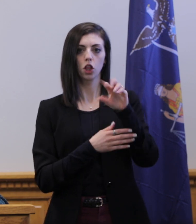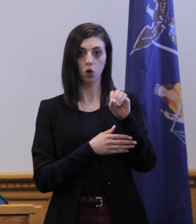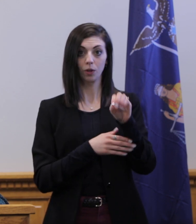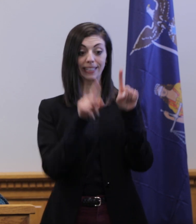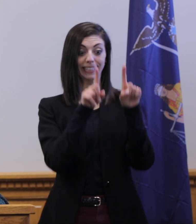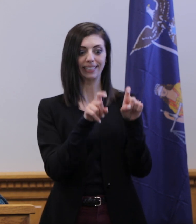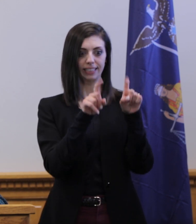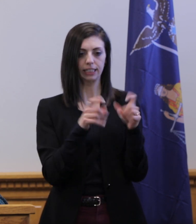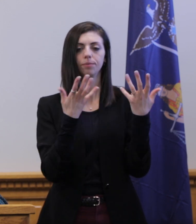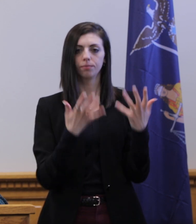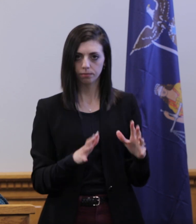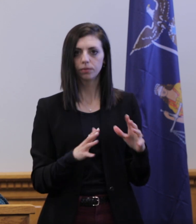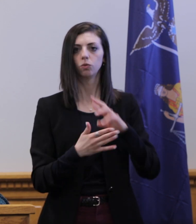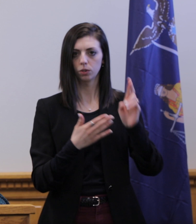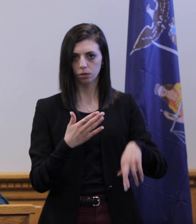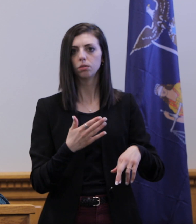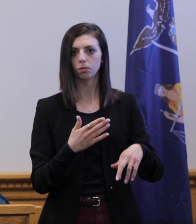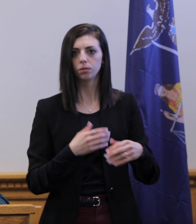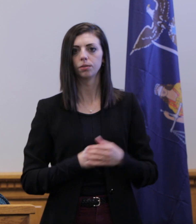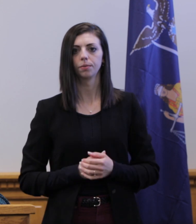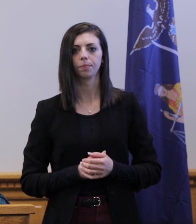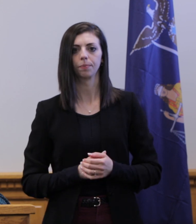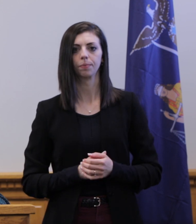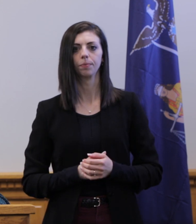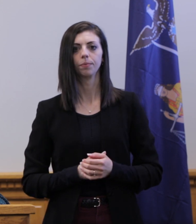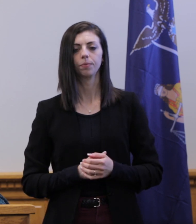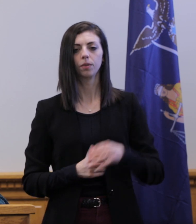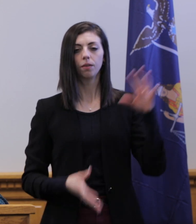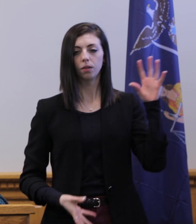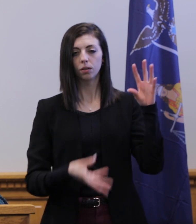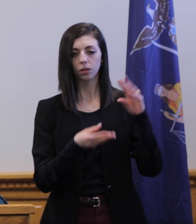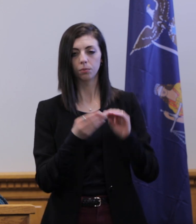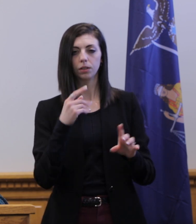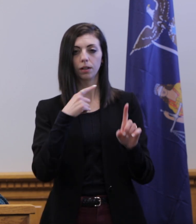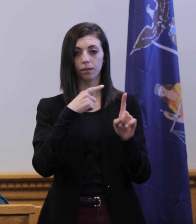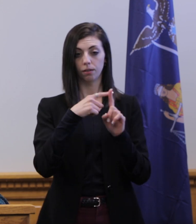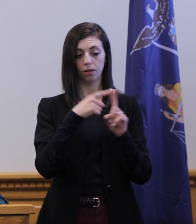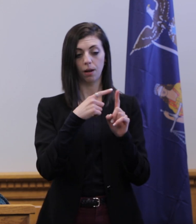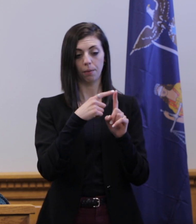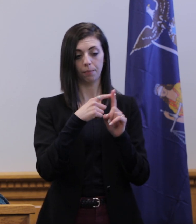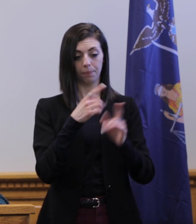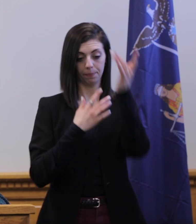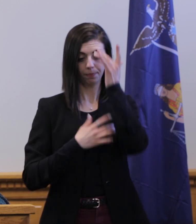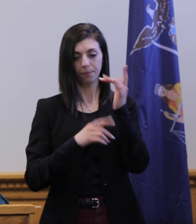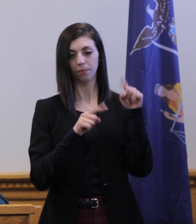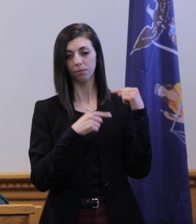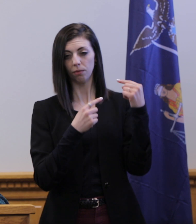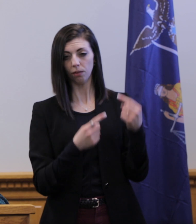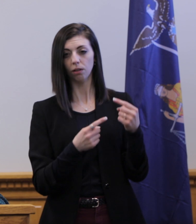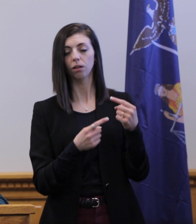158,030 test results returned to the health department. We've had a cumulative positive number